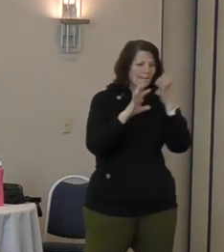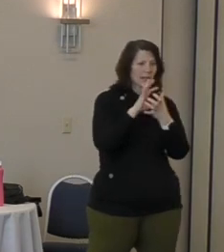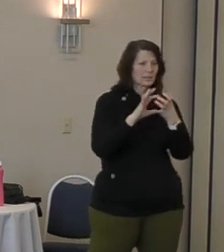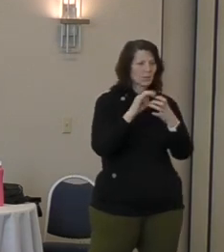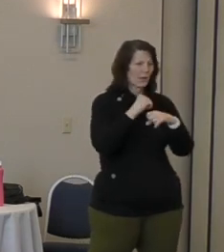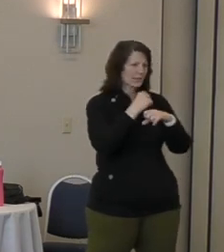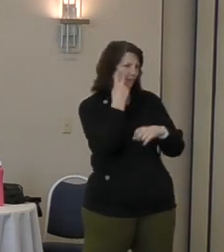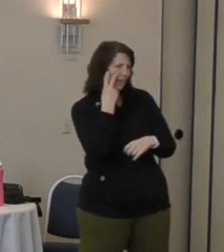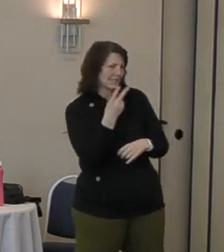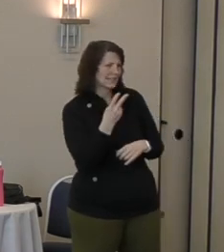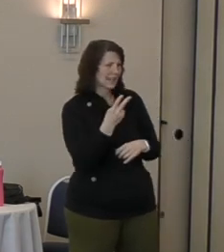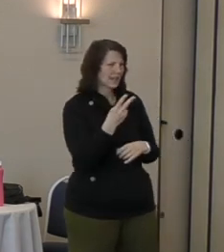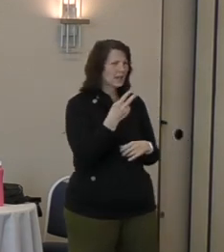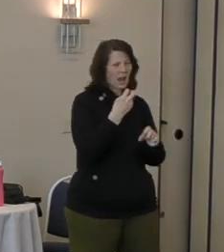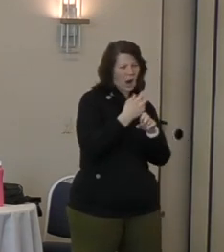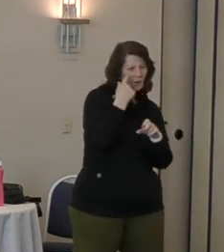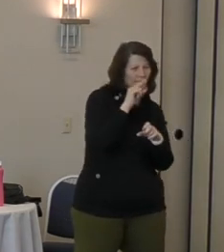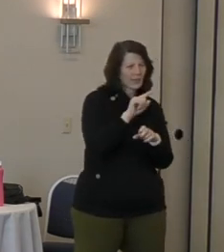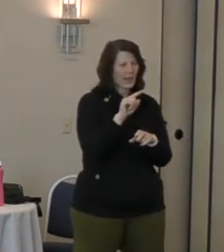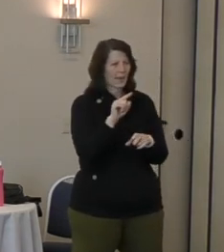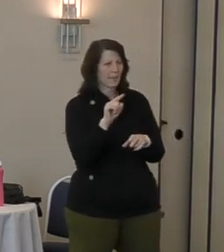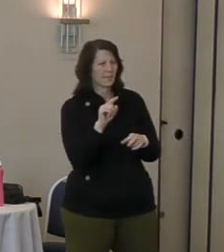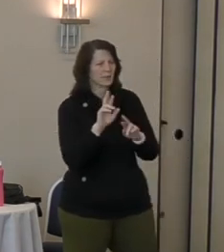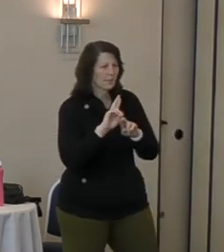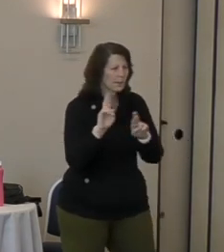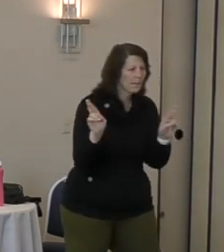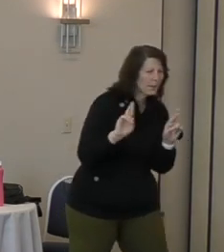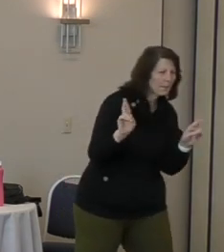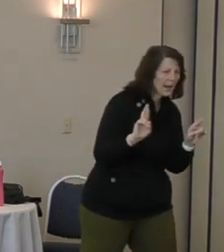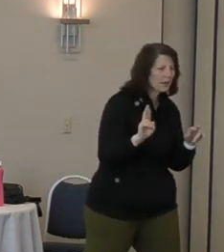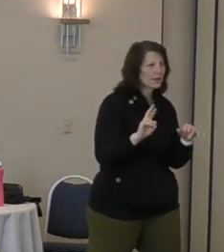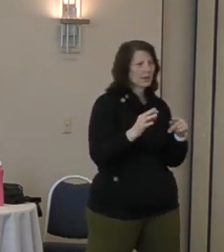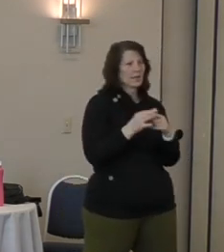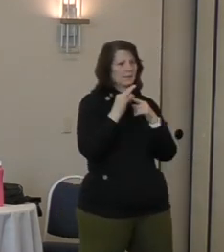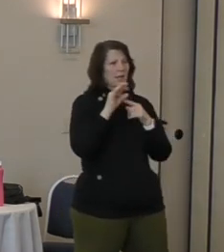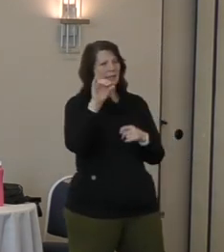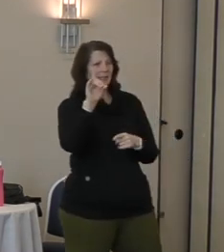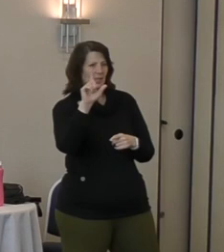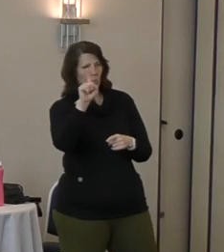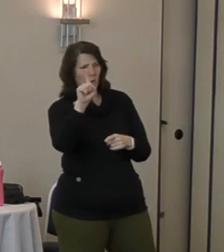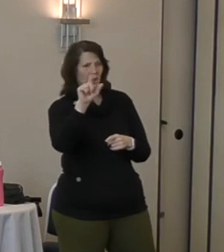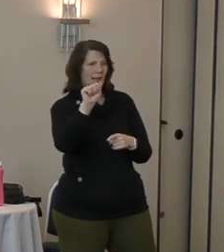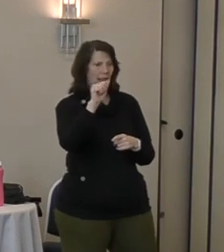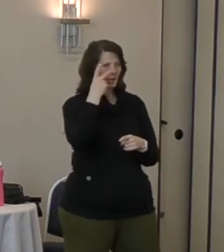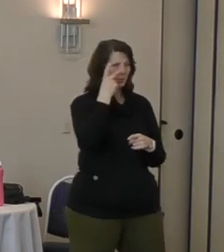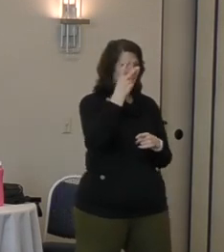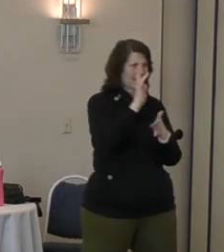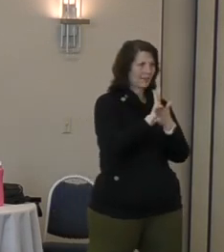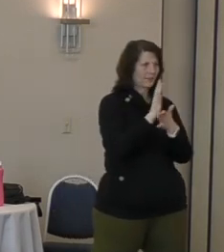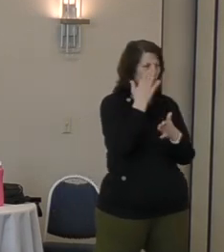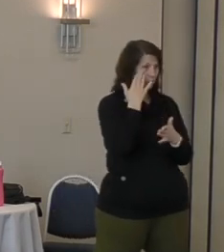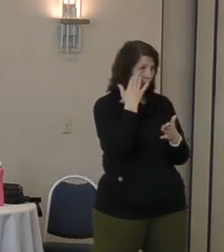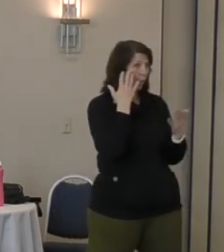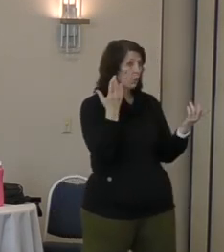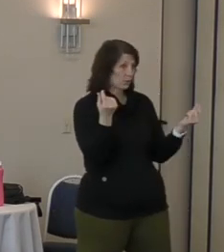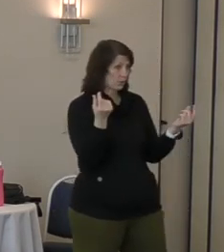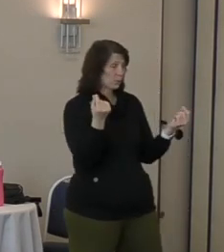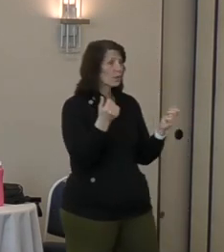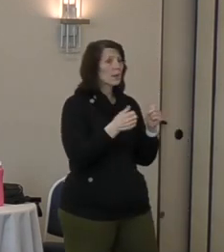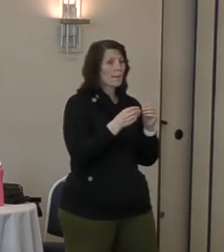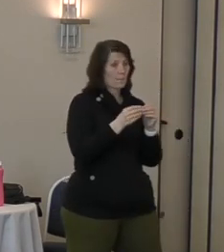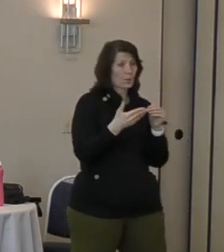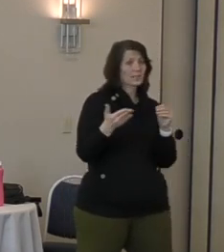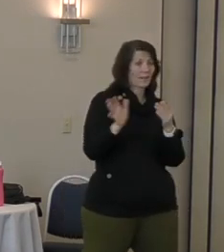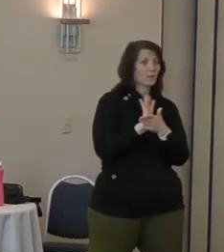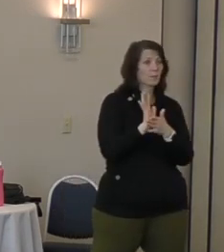the defense sees, it's going to be harder for them, A, to prepare during the week, especially that D1A, they see all your film. They know what you do. So the more stuff you